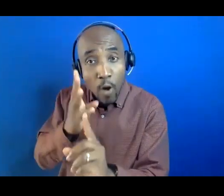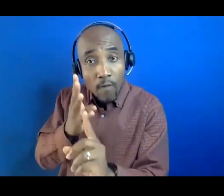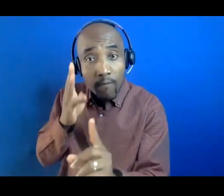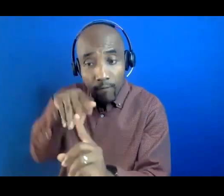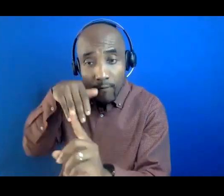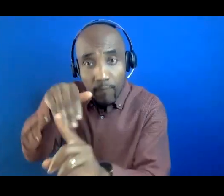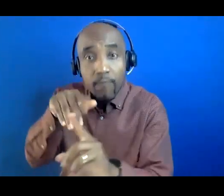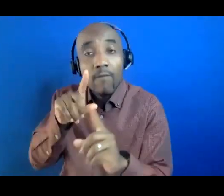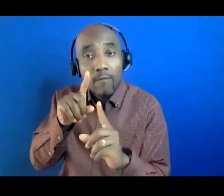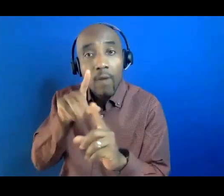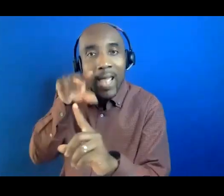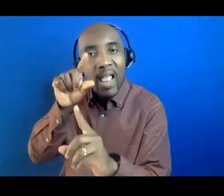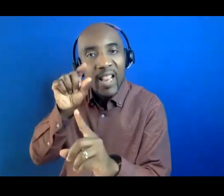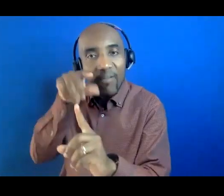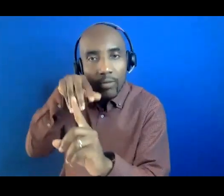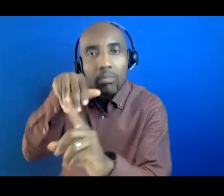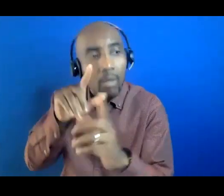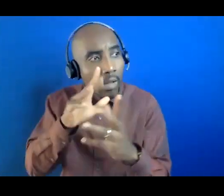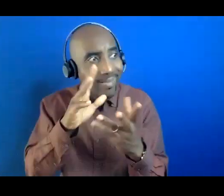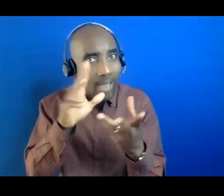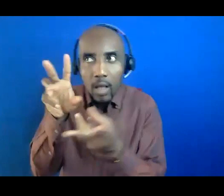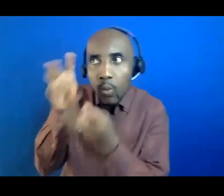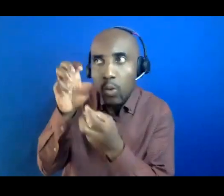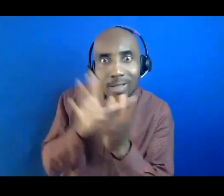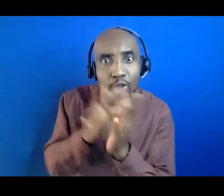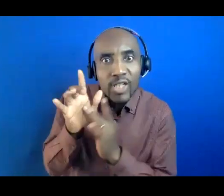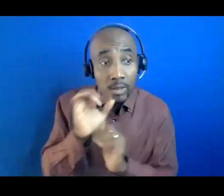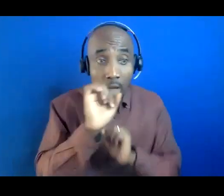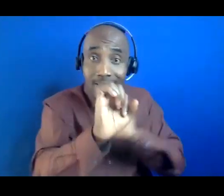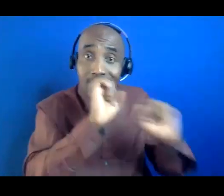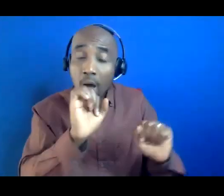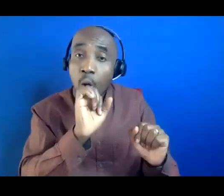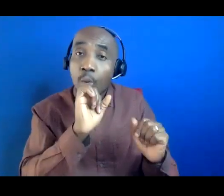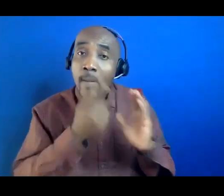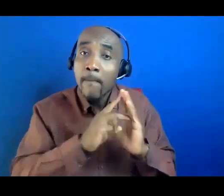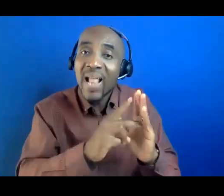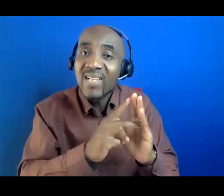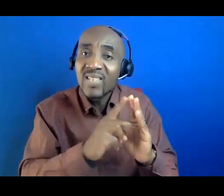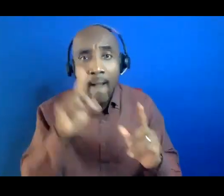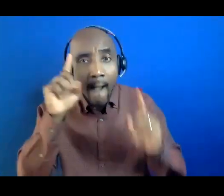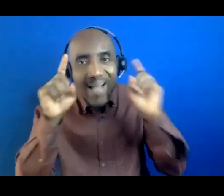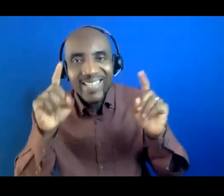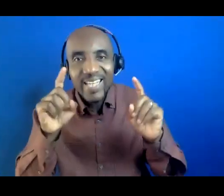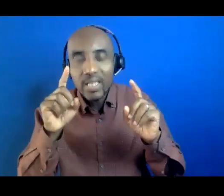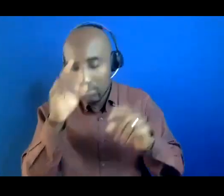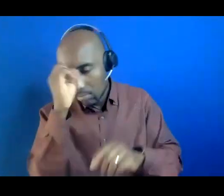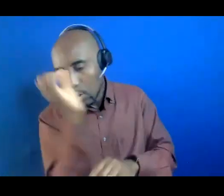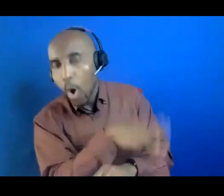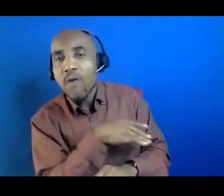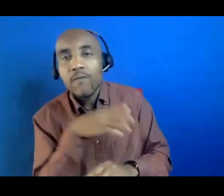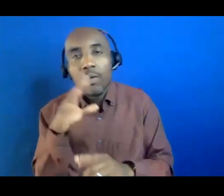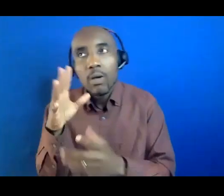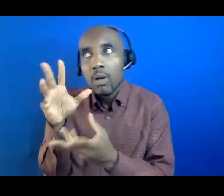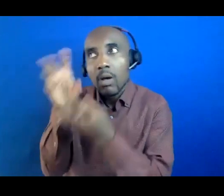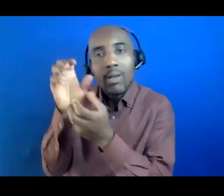they had to let go of their own plans, preconceptions, and their own power. In Acts 1 to 6, it says